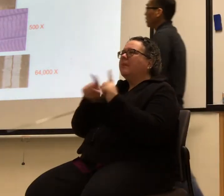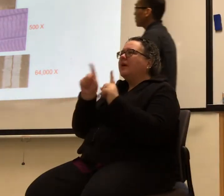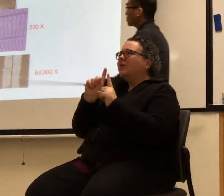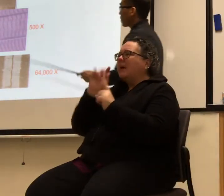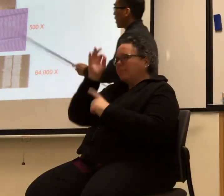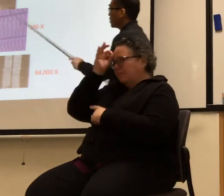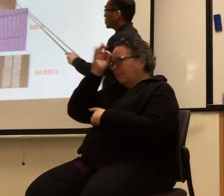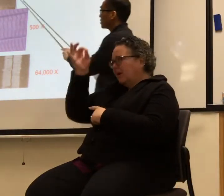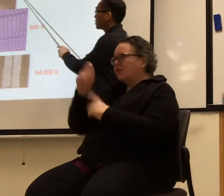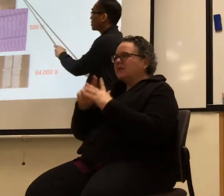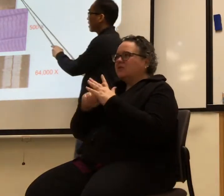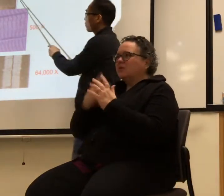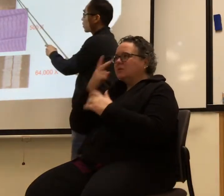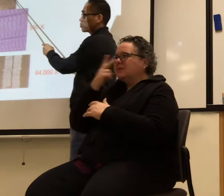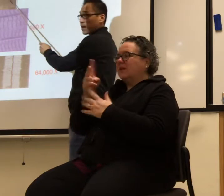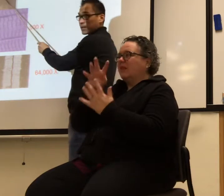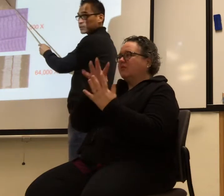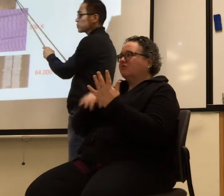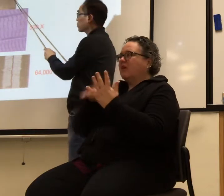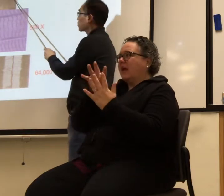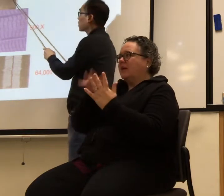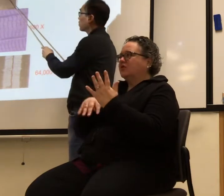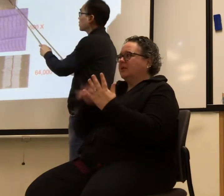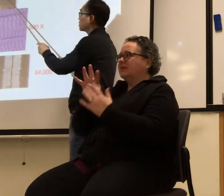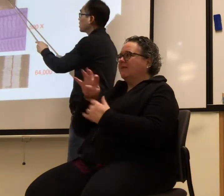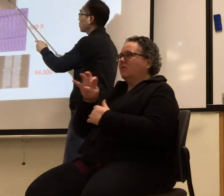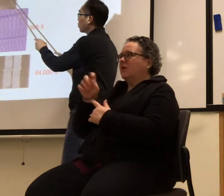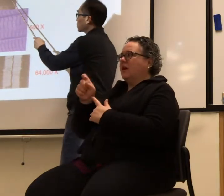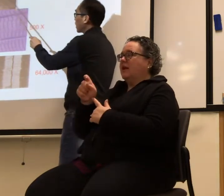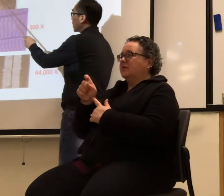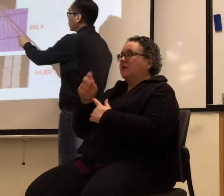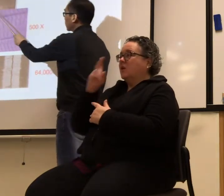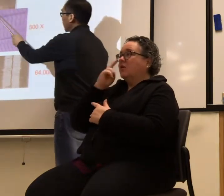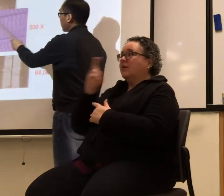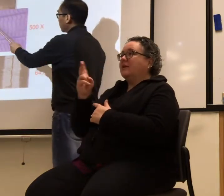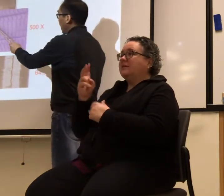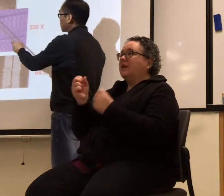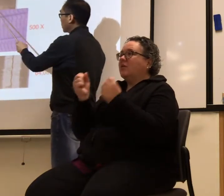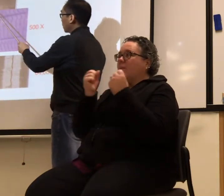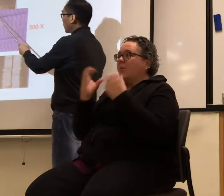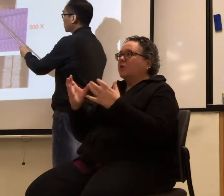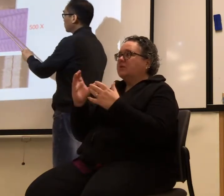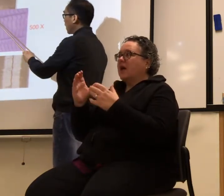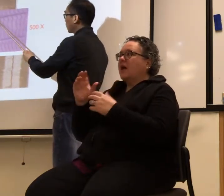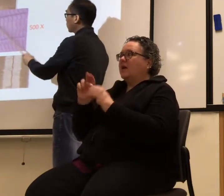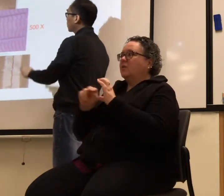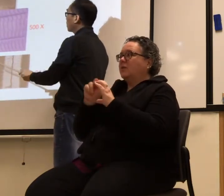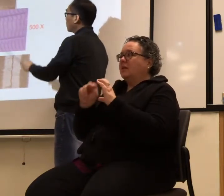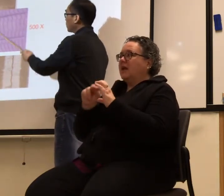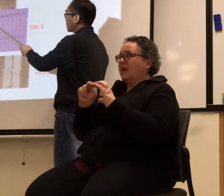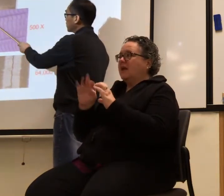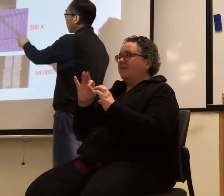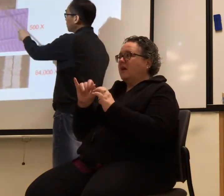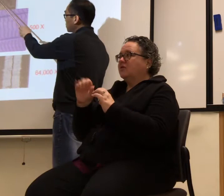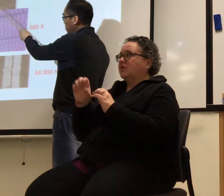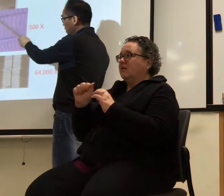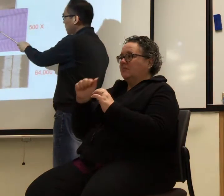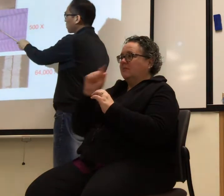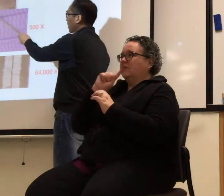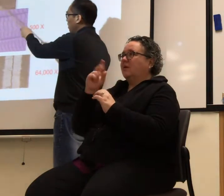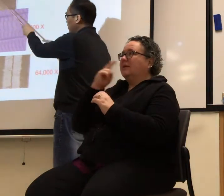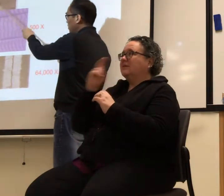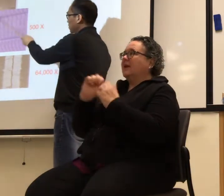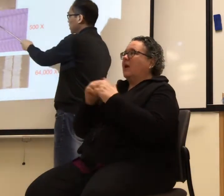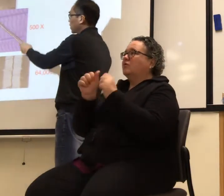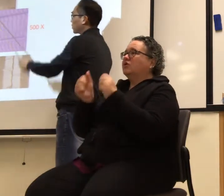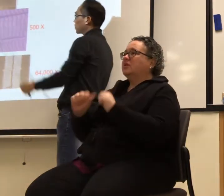see the striations at 400x. You can see the multinucleated fashion of a muscle fiber. You can see how this is shaped